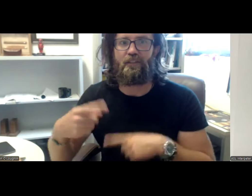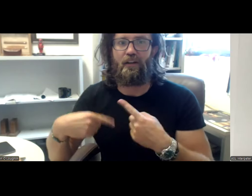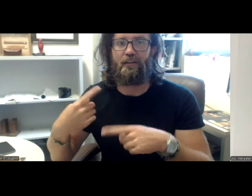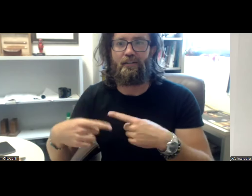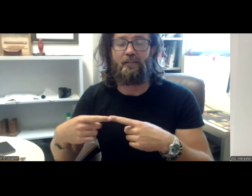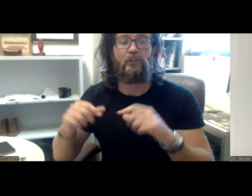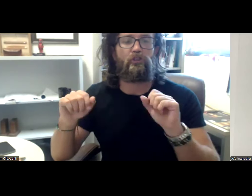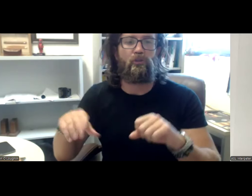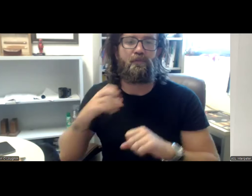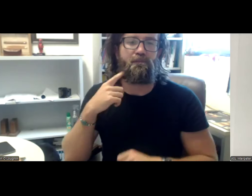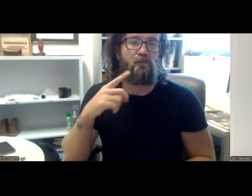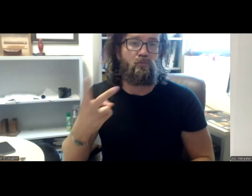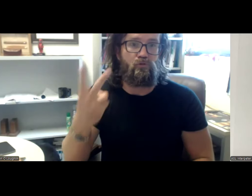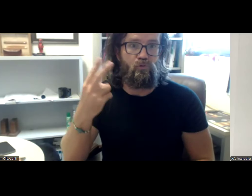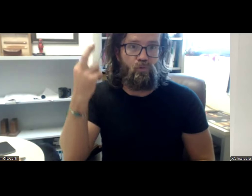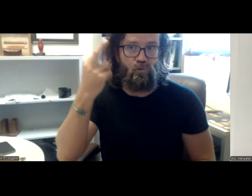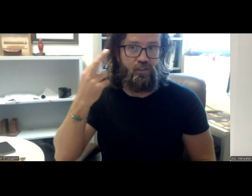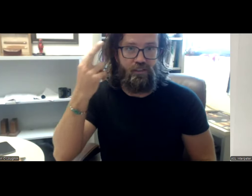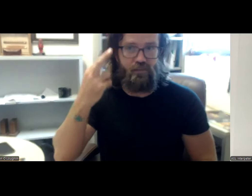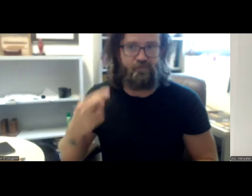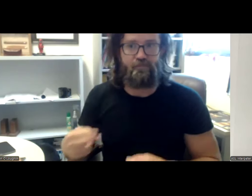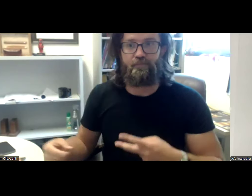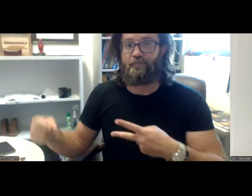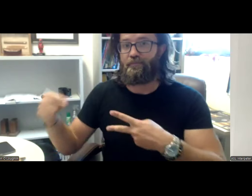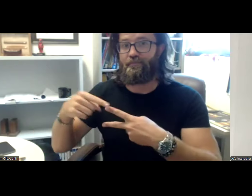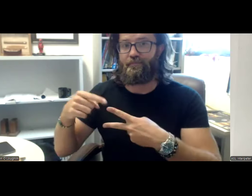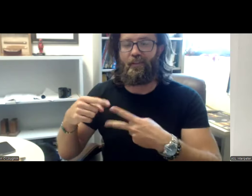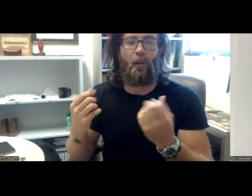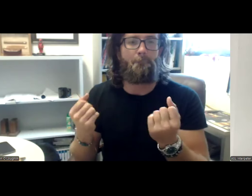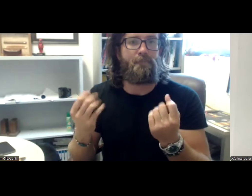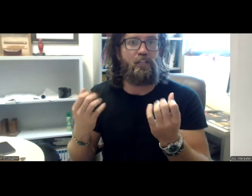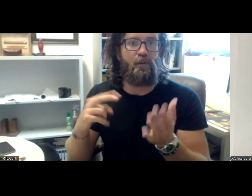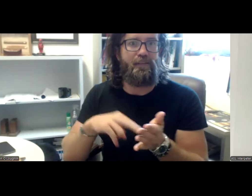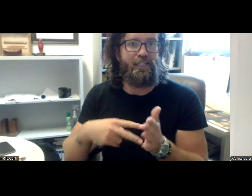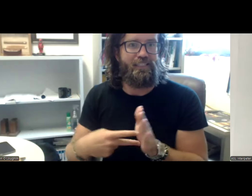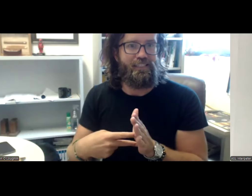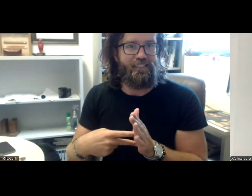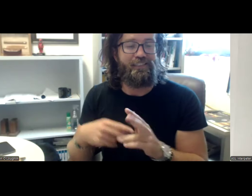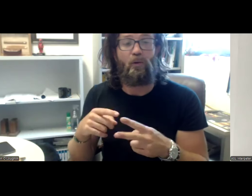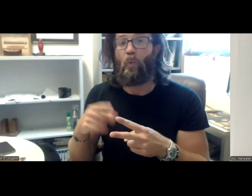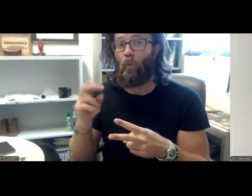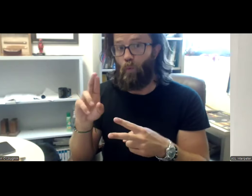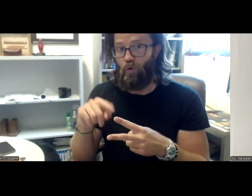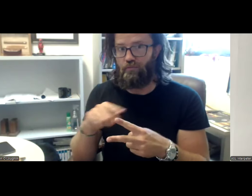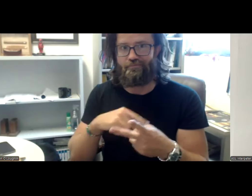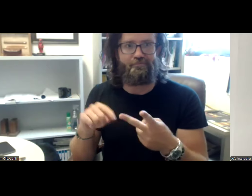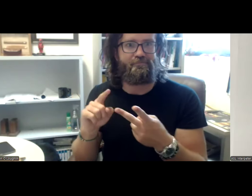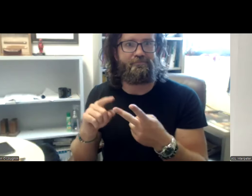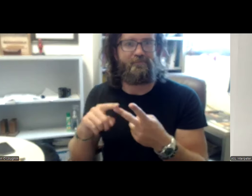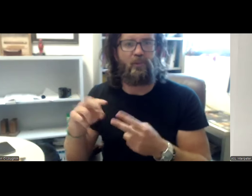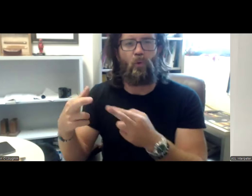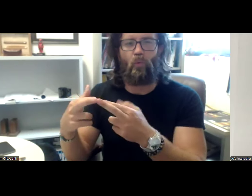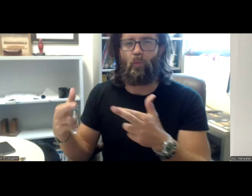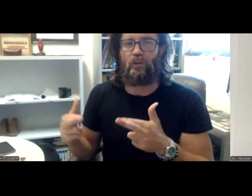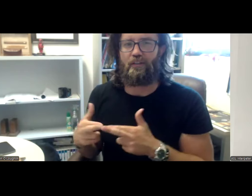signs that or so excuse me, some words that have several signs for specific reasons. Maybe it has a different